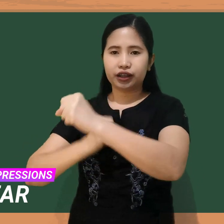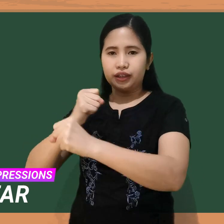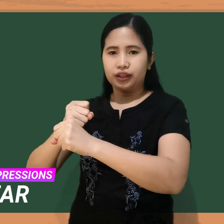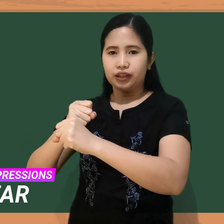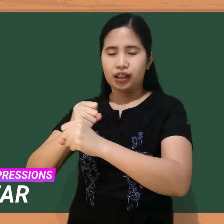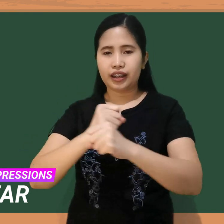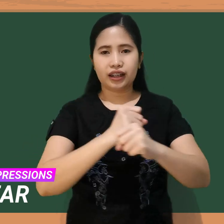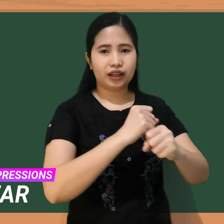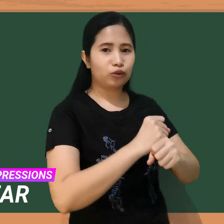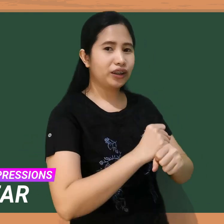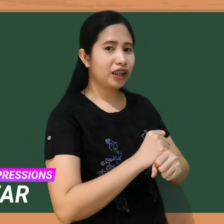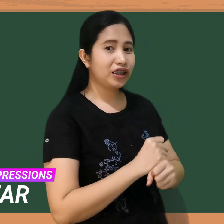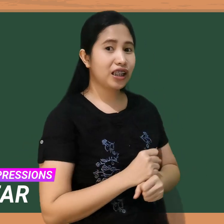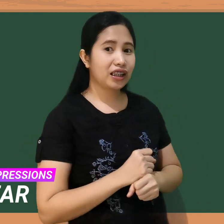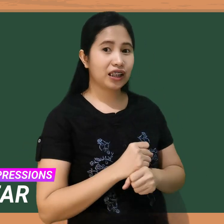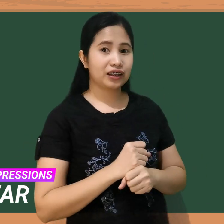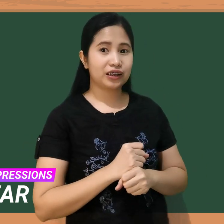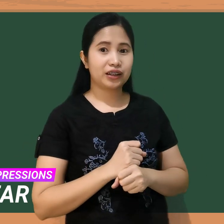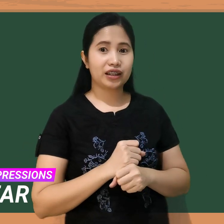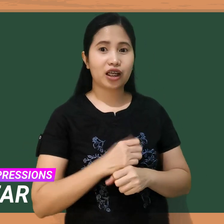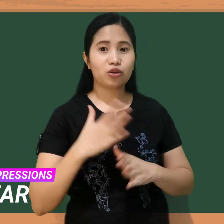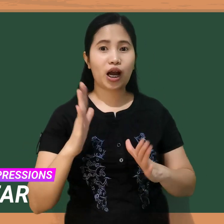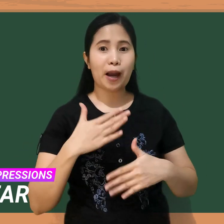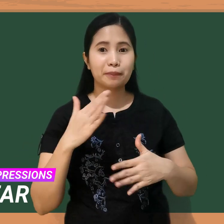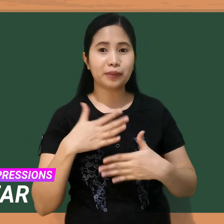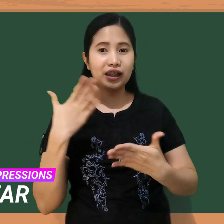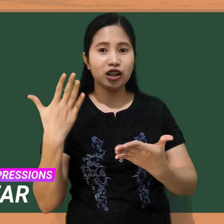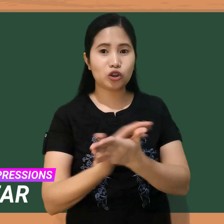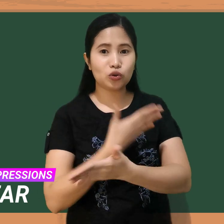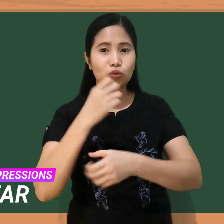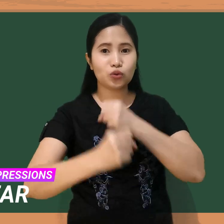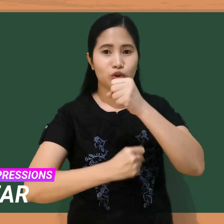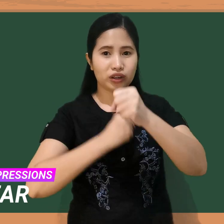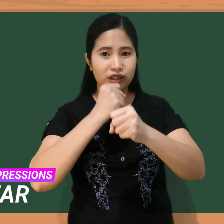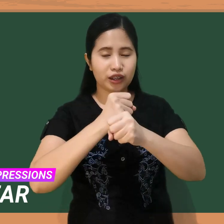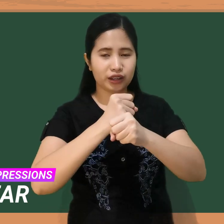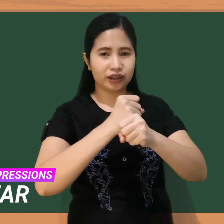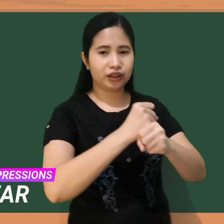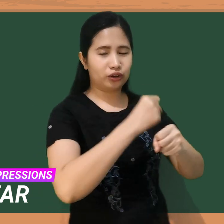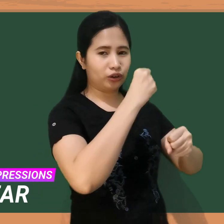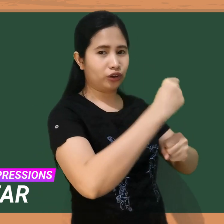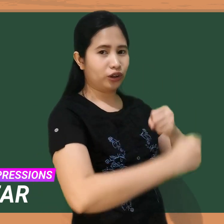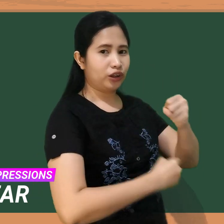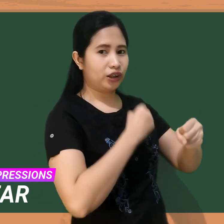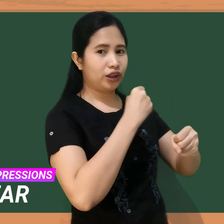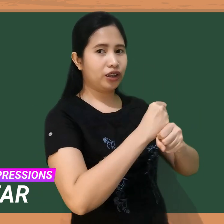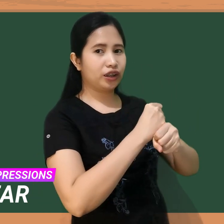Year. Ayan. Katulad kanina, nag-greet ako, Happy New Year. So,